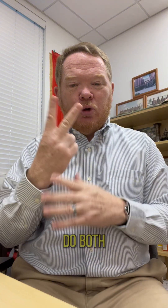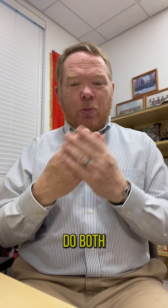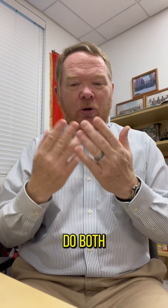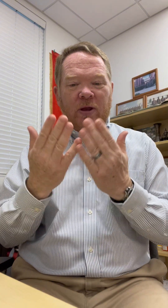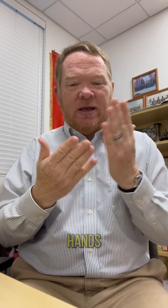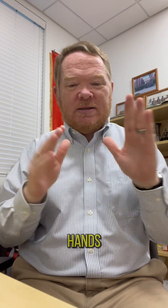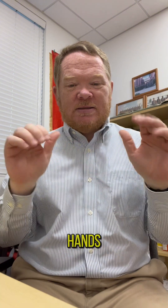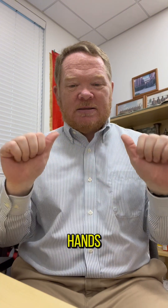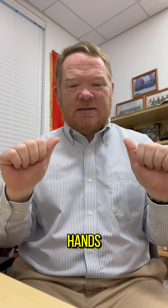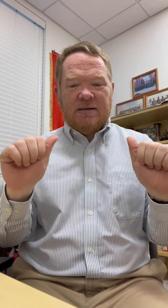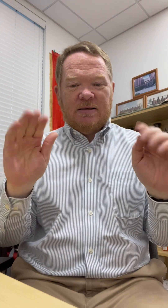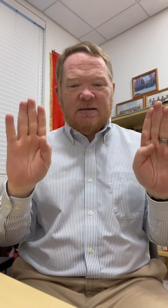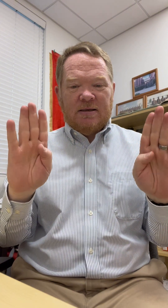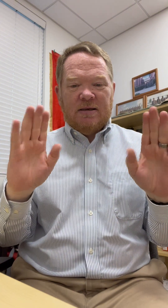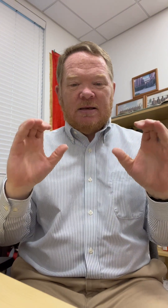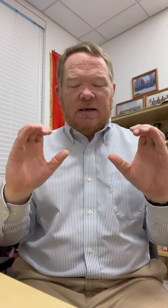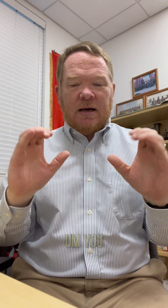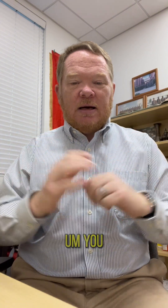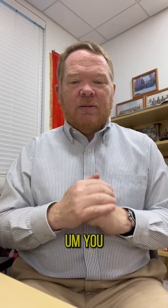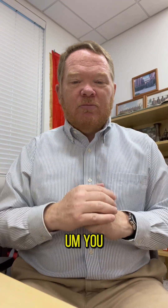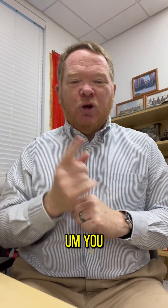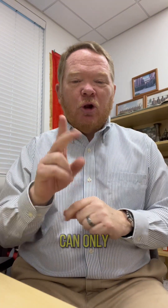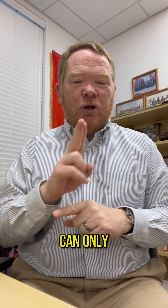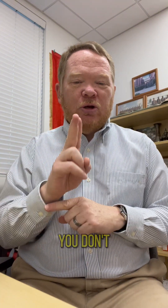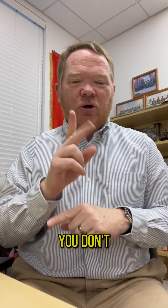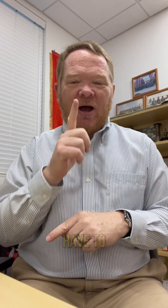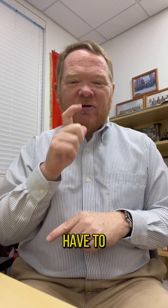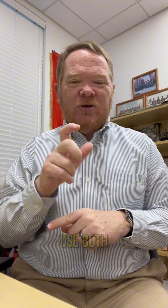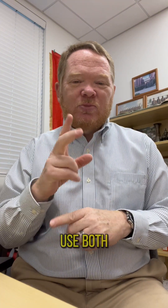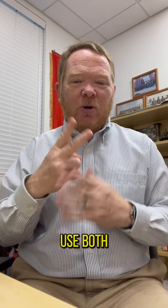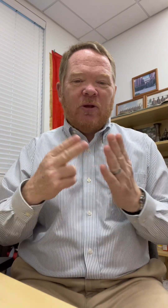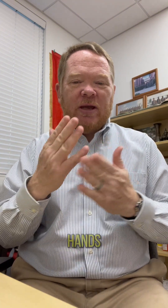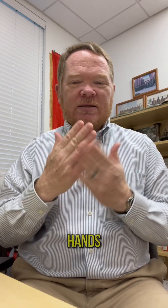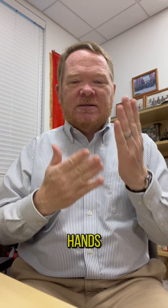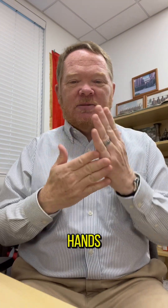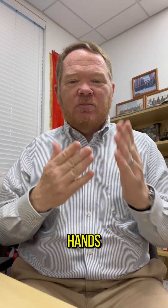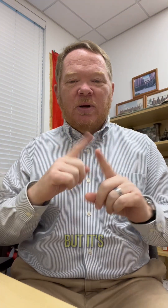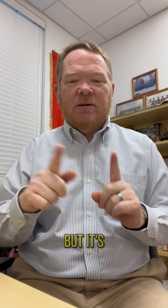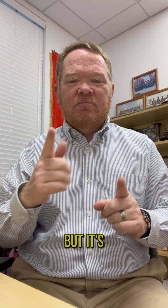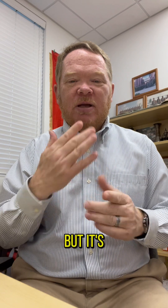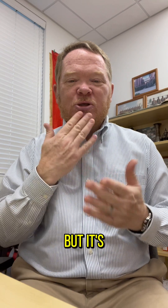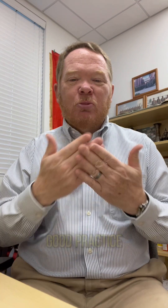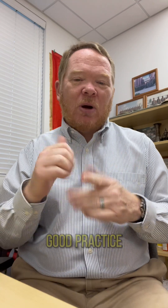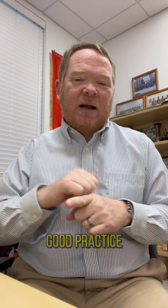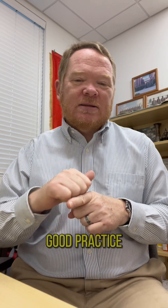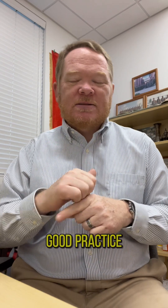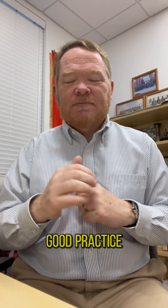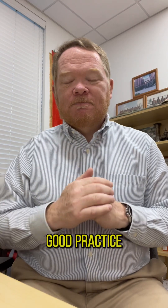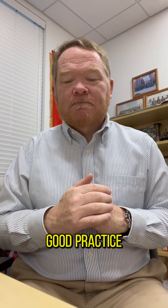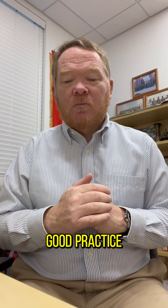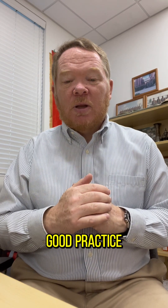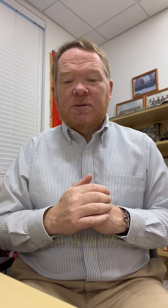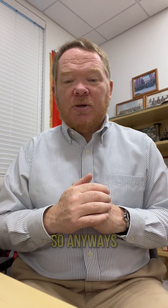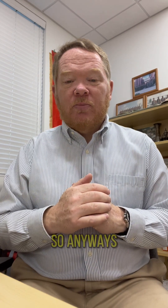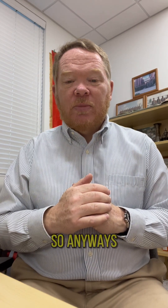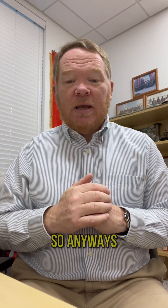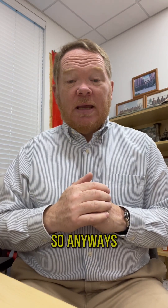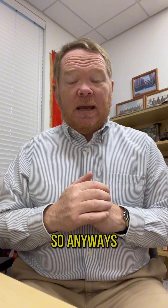both hands. You don't have to use both hands, but it's good practice. So